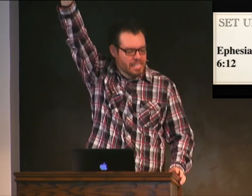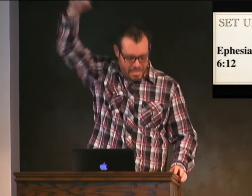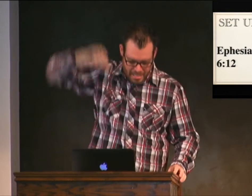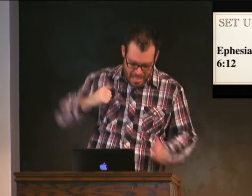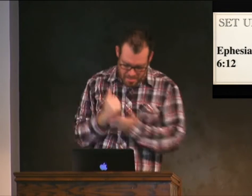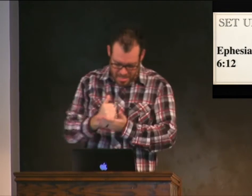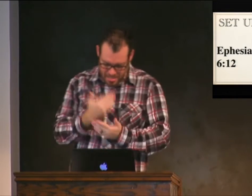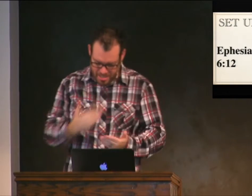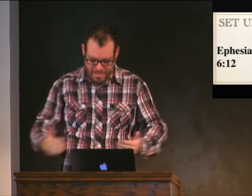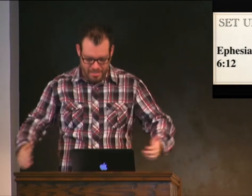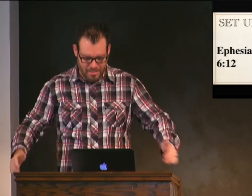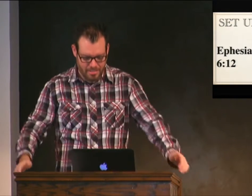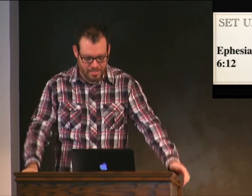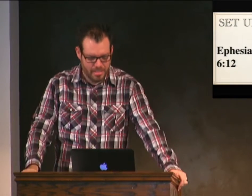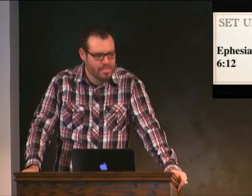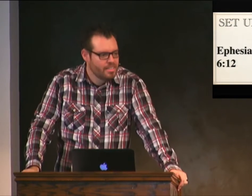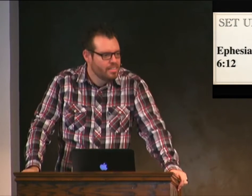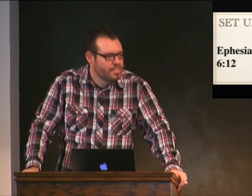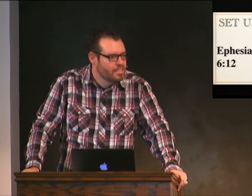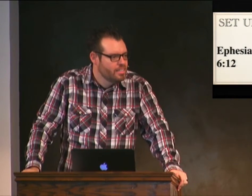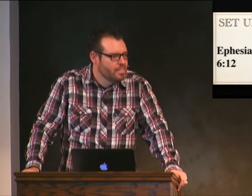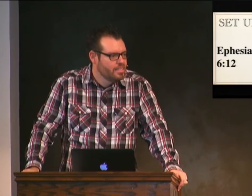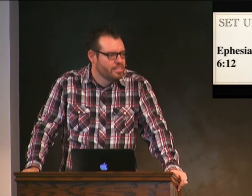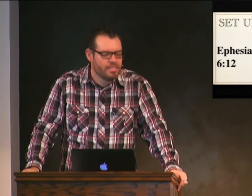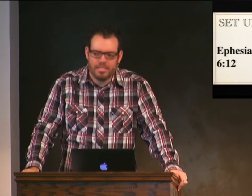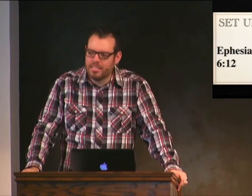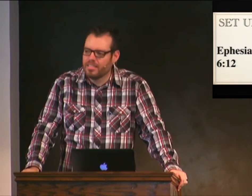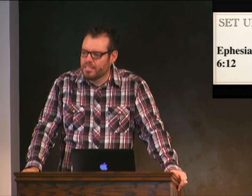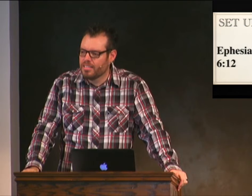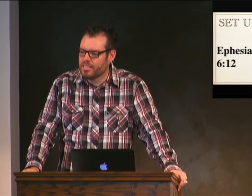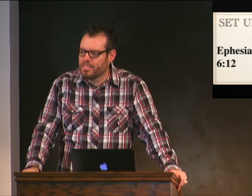you. Yes. Amen. Good.